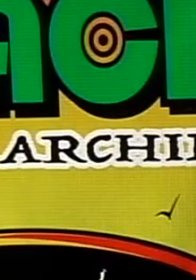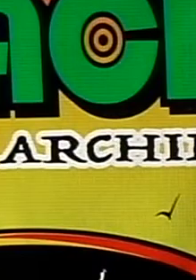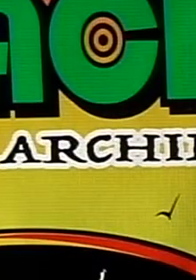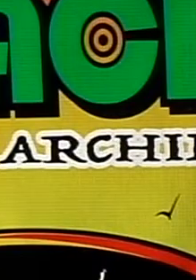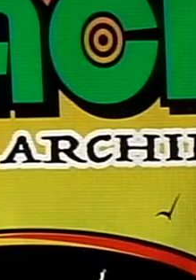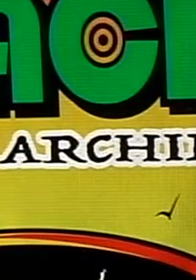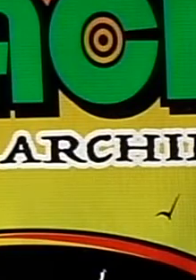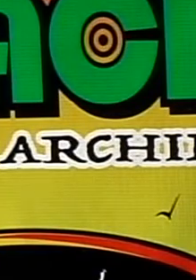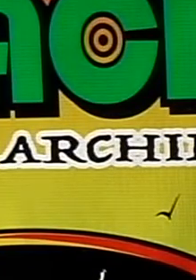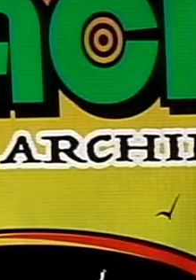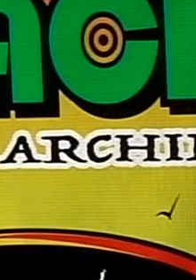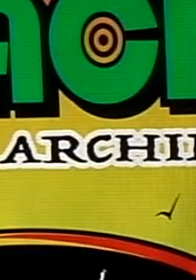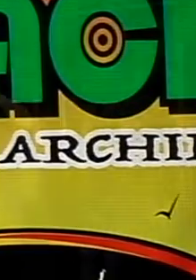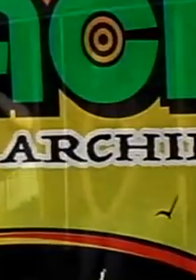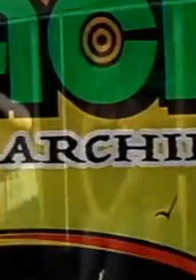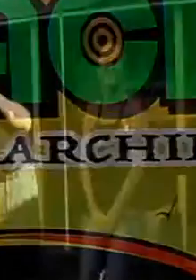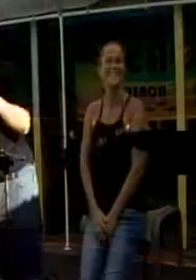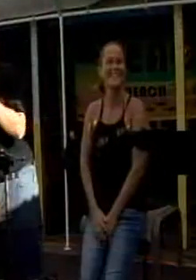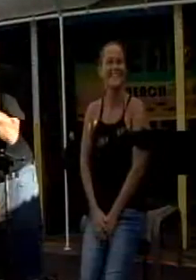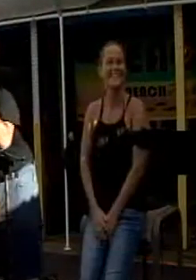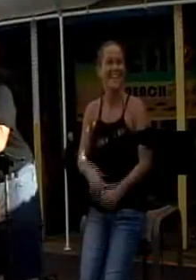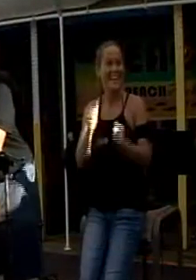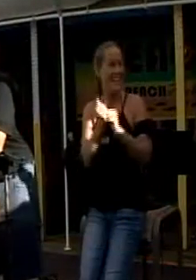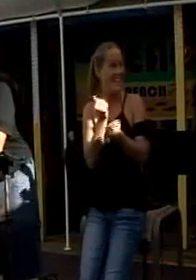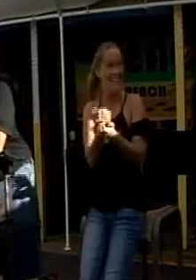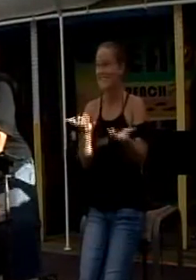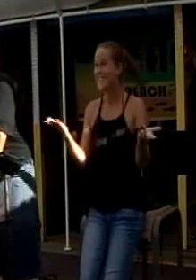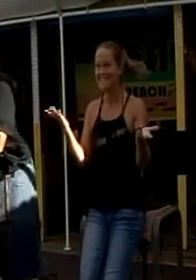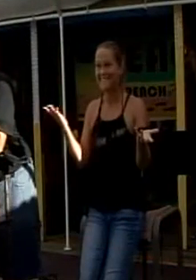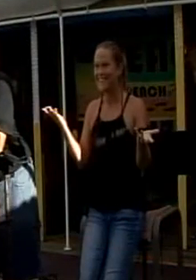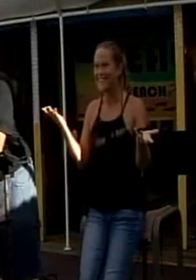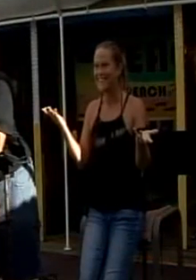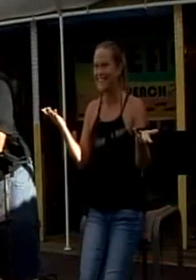Morning. How's everybody doing?